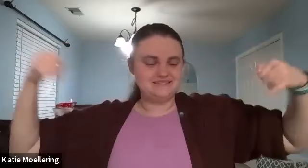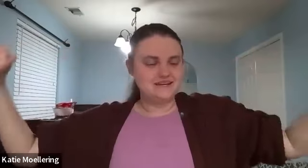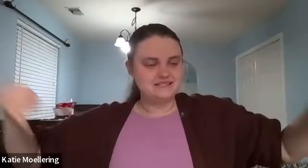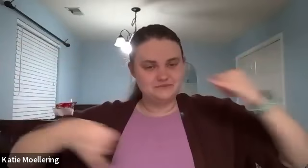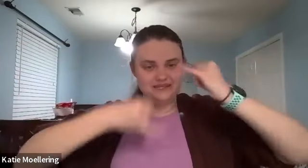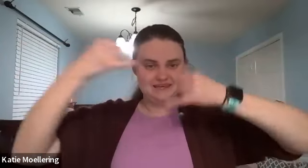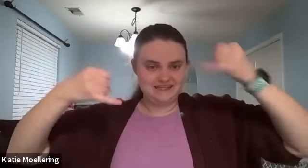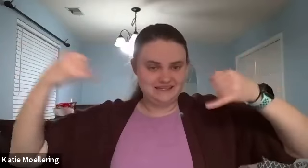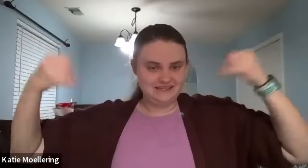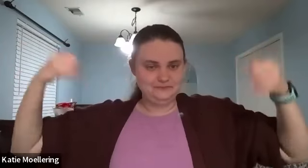pasta, spaghetti.